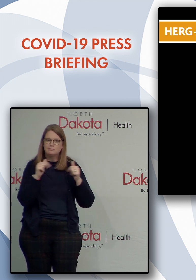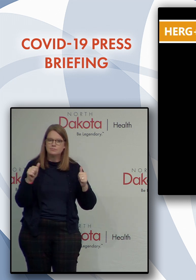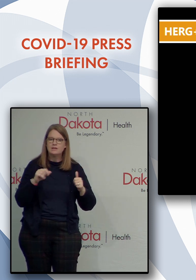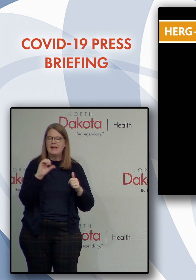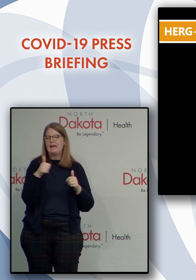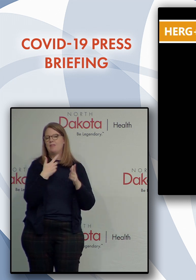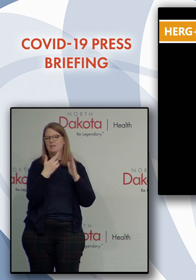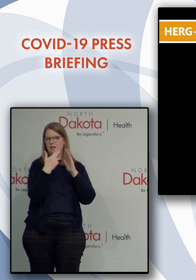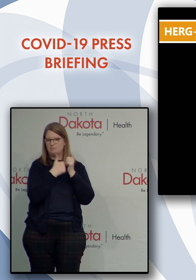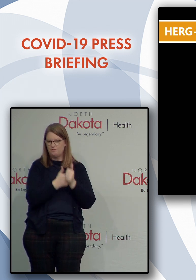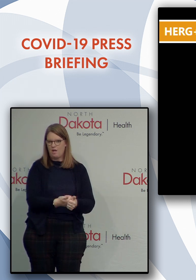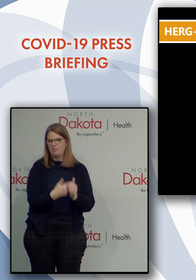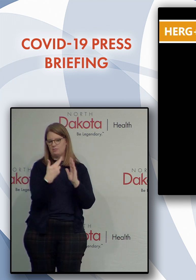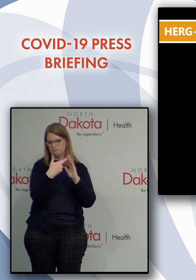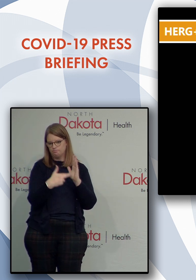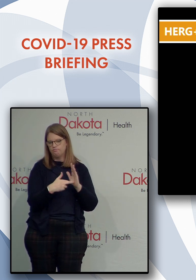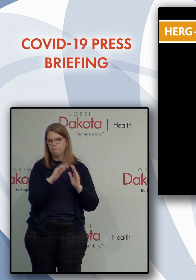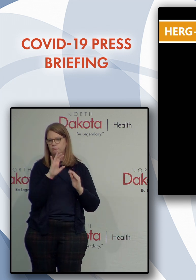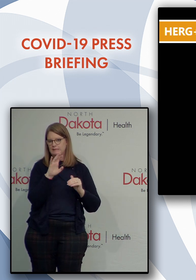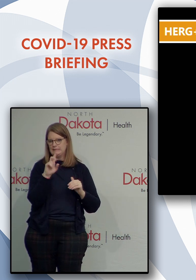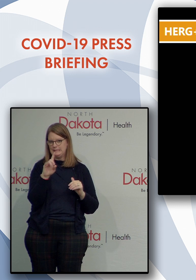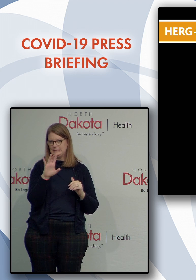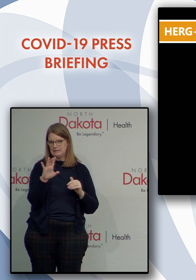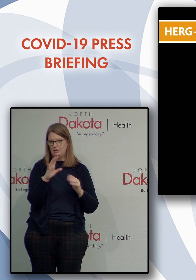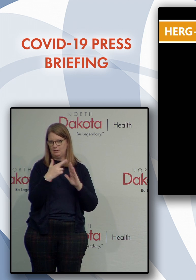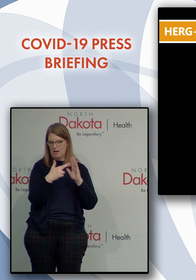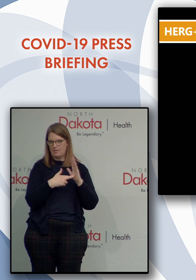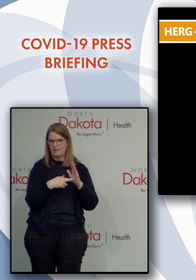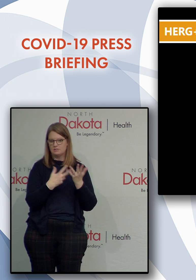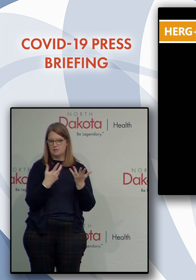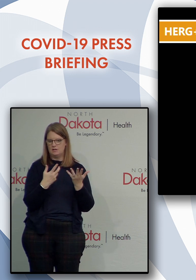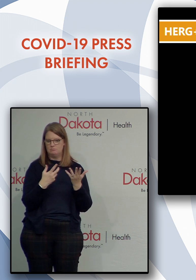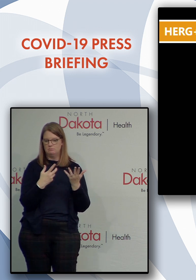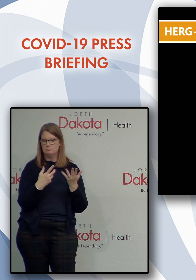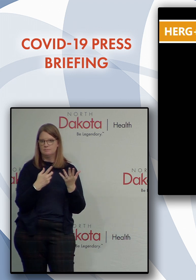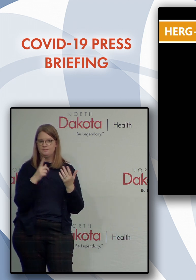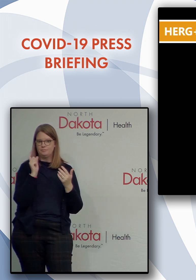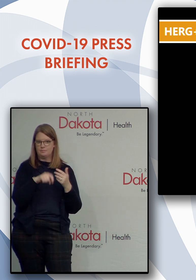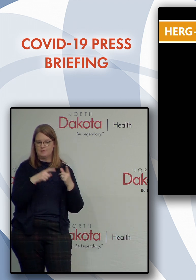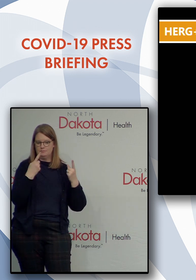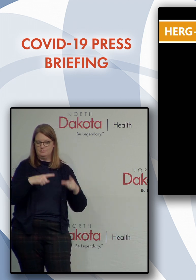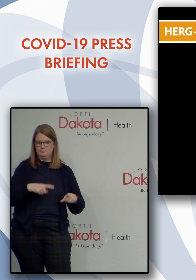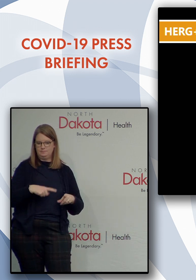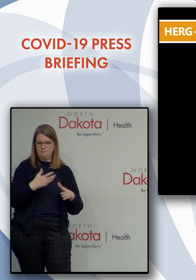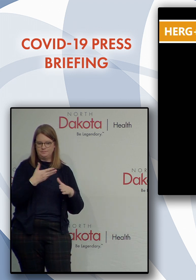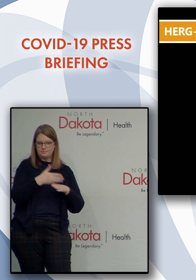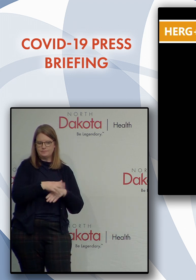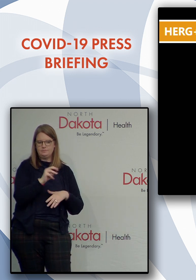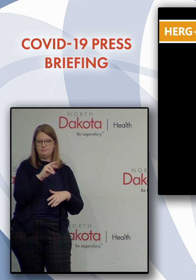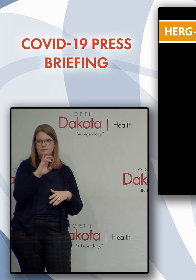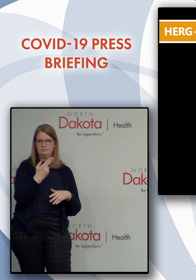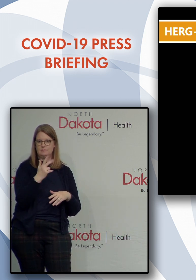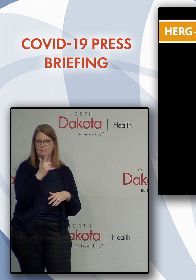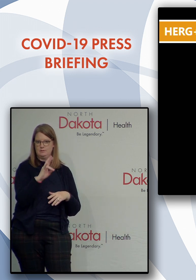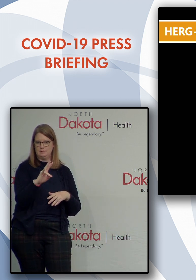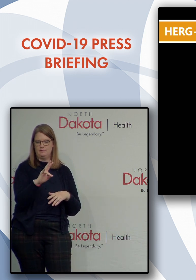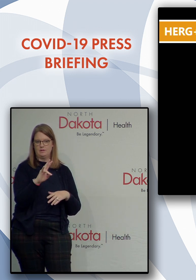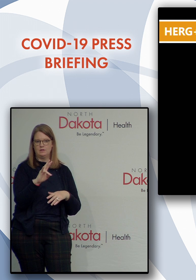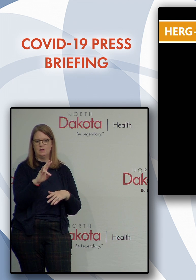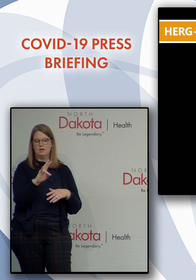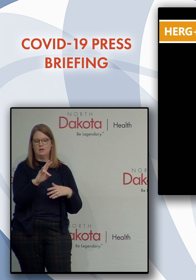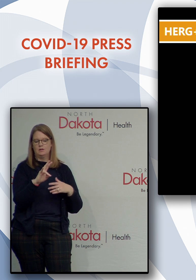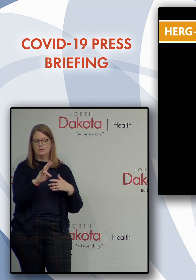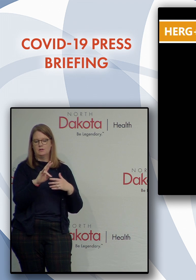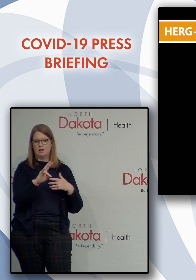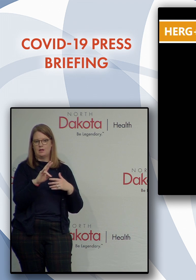CARES Act, federal or CDC guidelines. And these expenses must have been incurred after March 27th and no later than the date